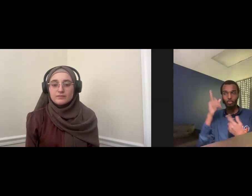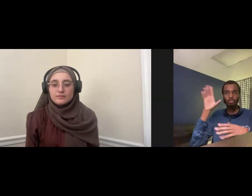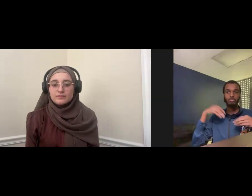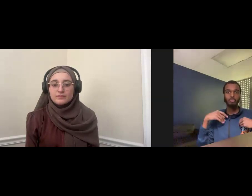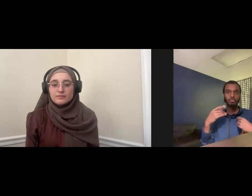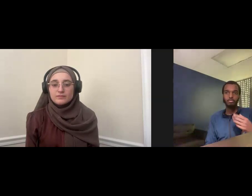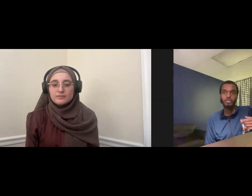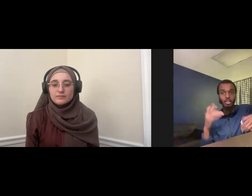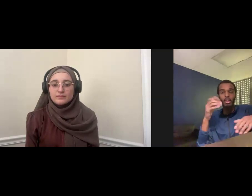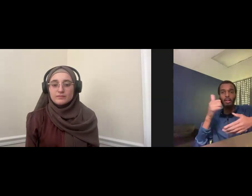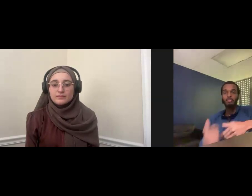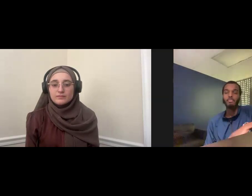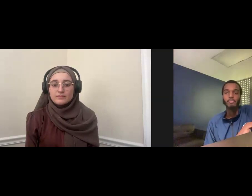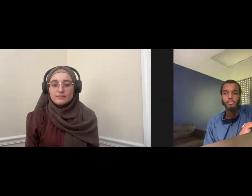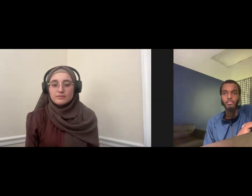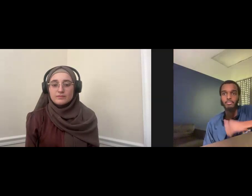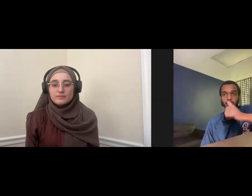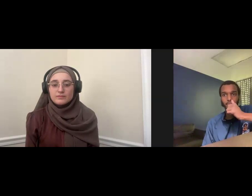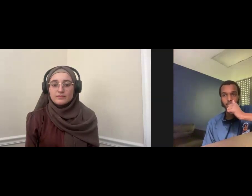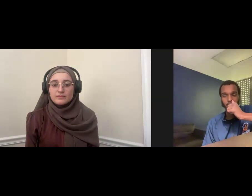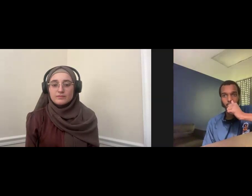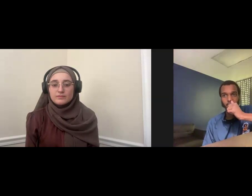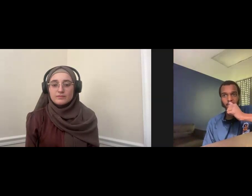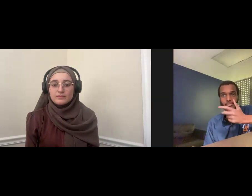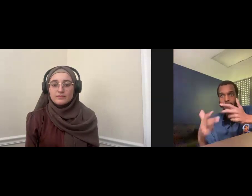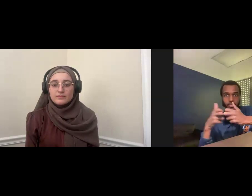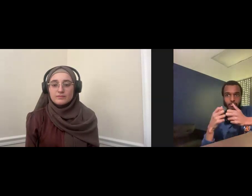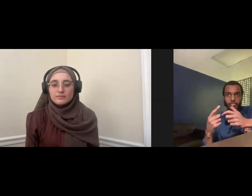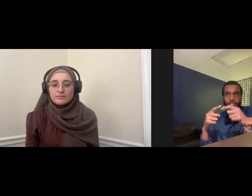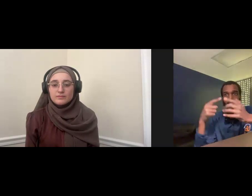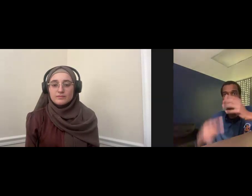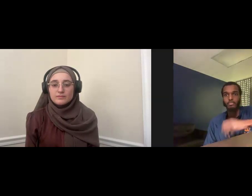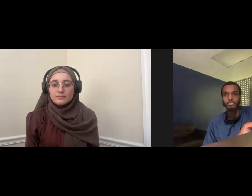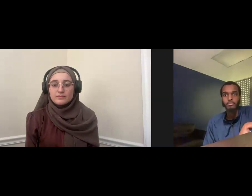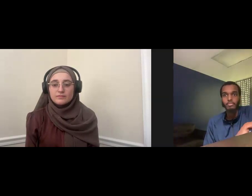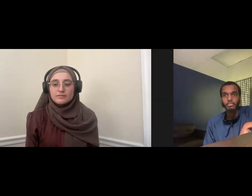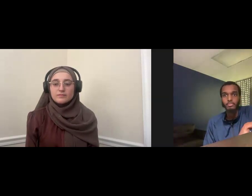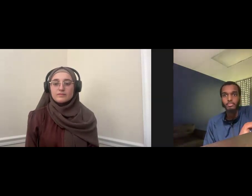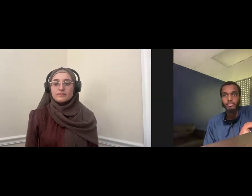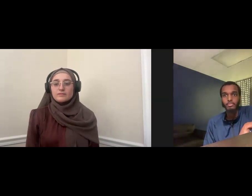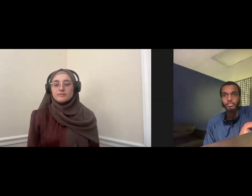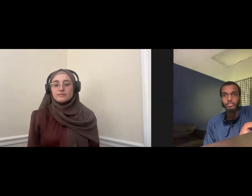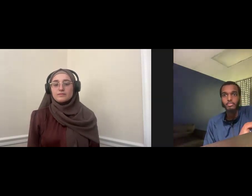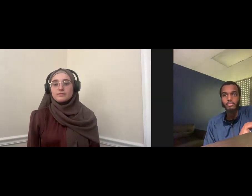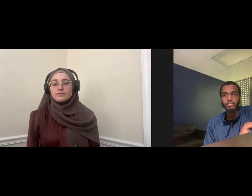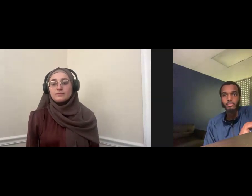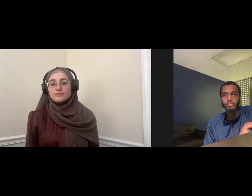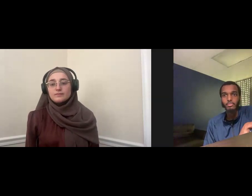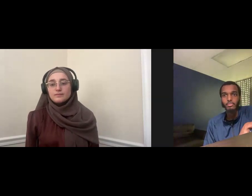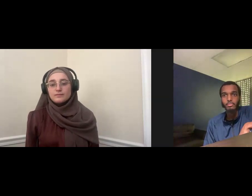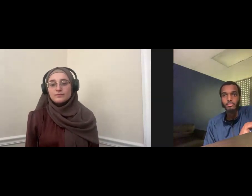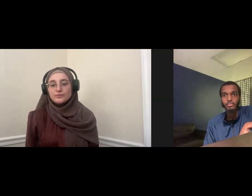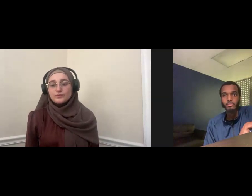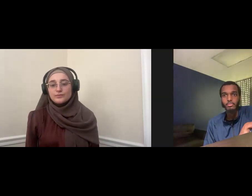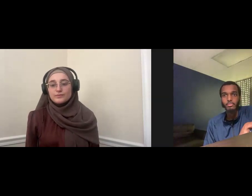a woman assists, or the opposite? This is a little bit off topic. Or if a woman falls, for example, and a man comes over, is trying to